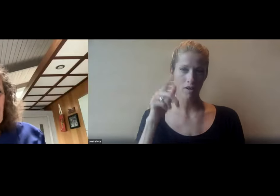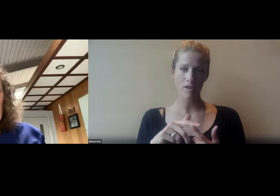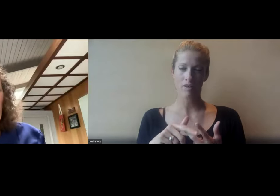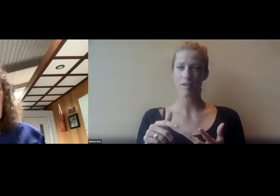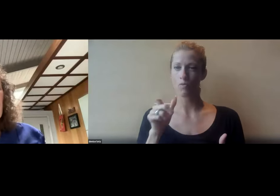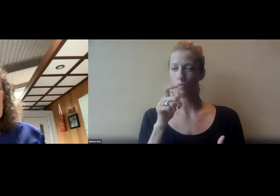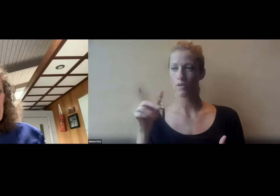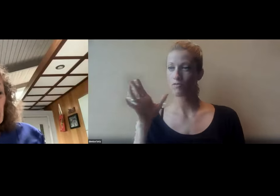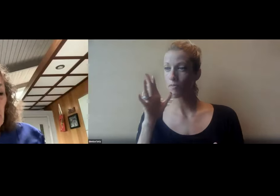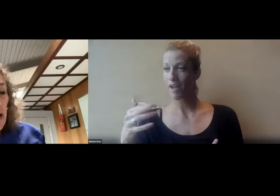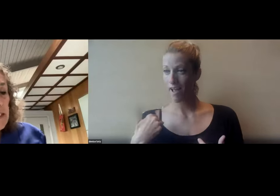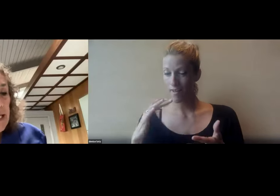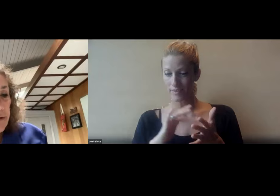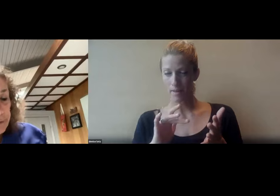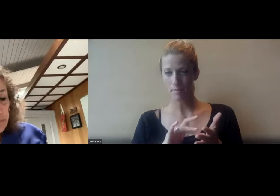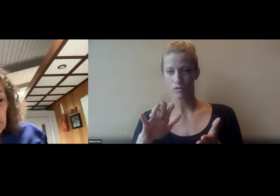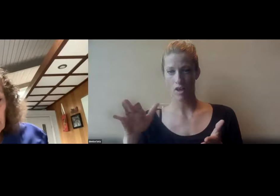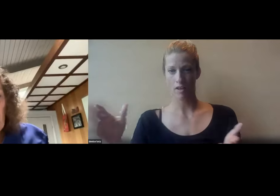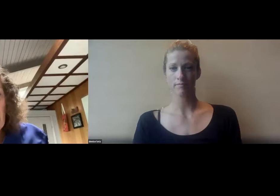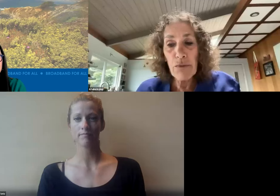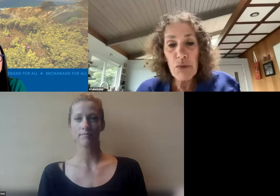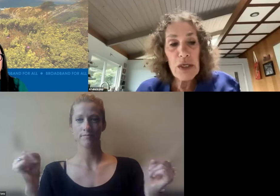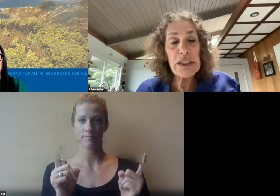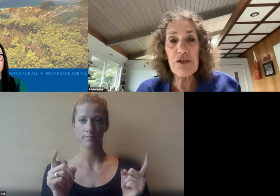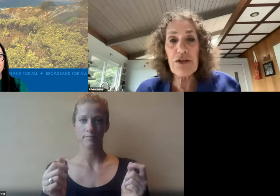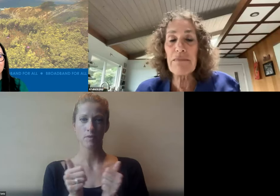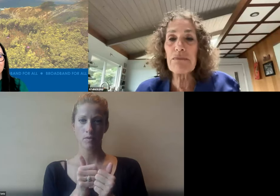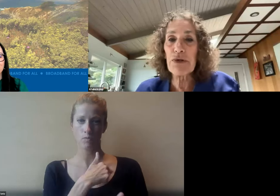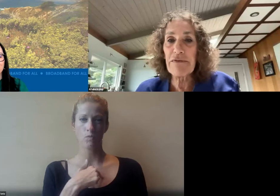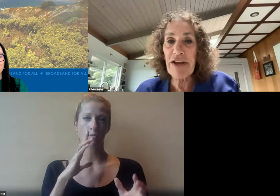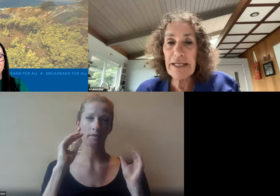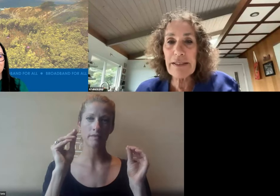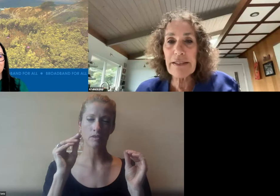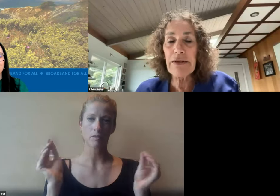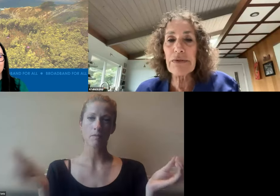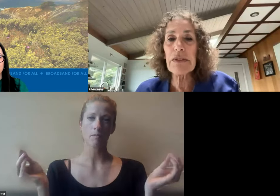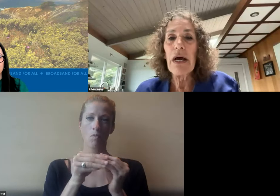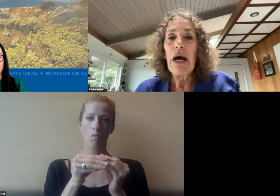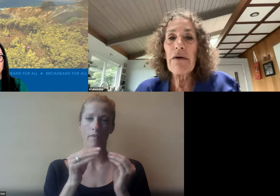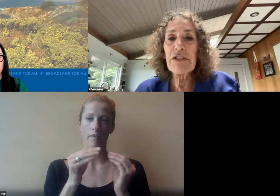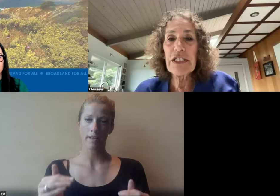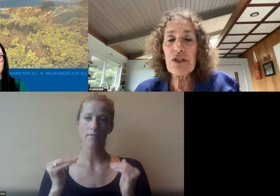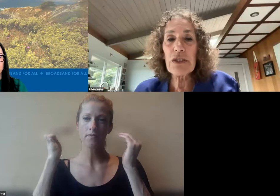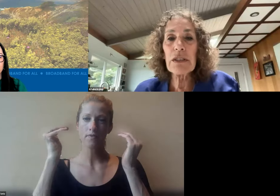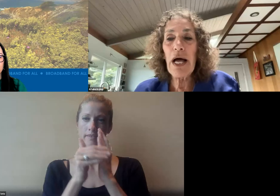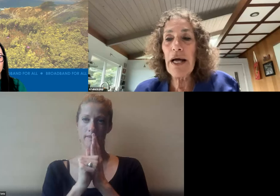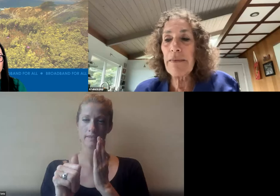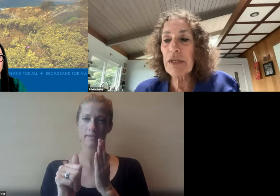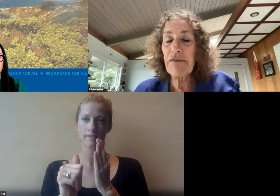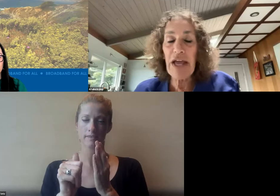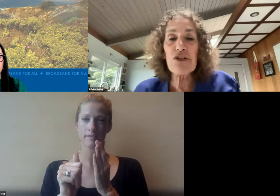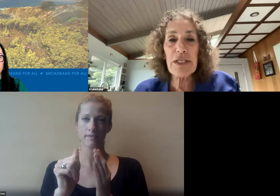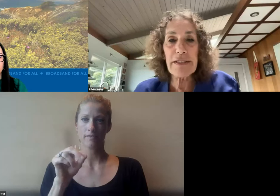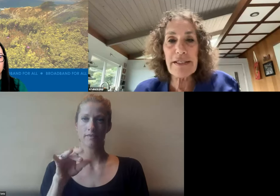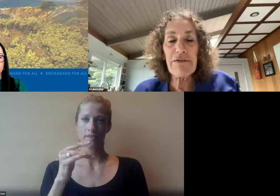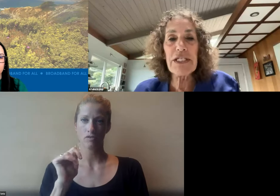tablet and child, will come together and we will teach them the more advanced skills of digital,